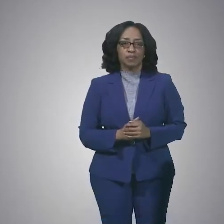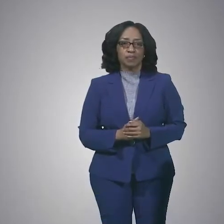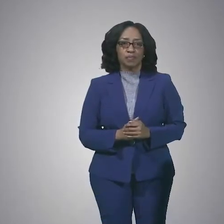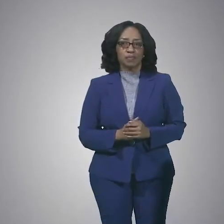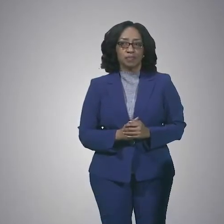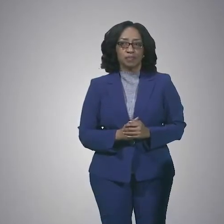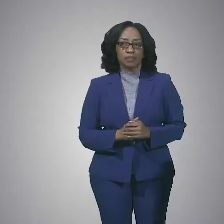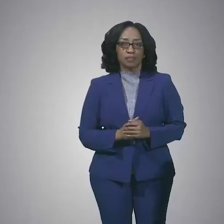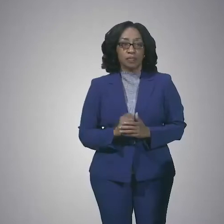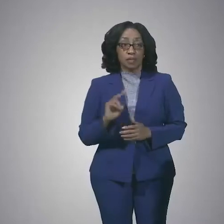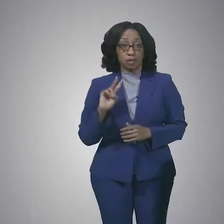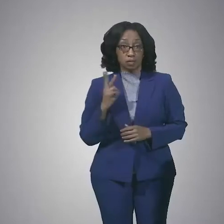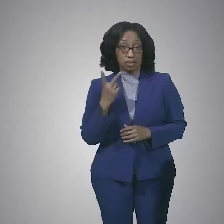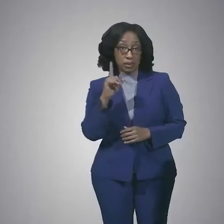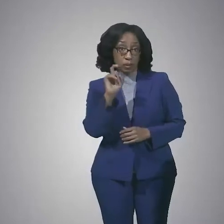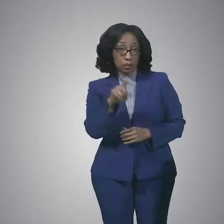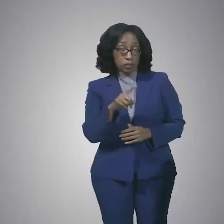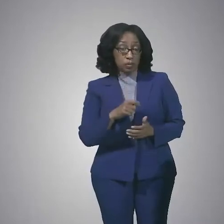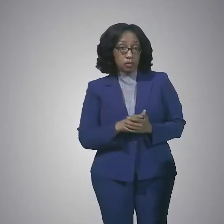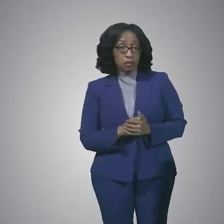Was there a follow-up?